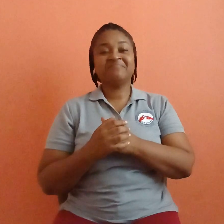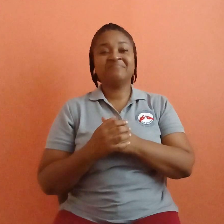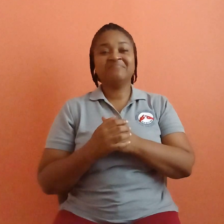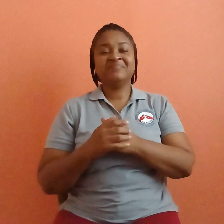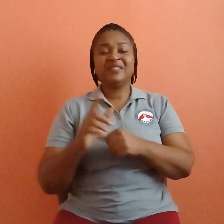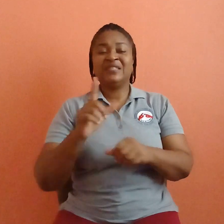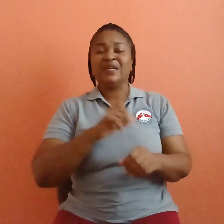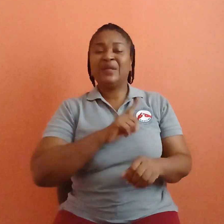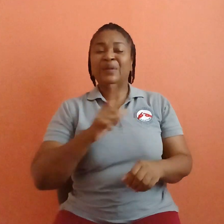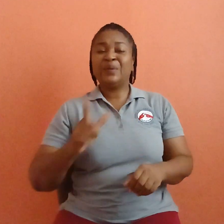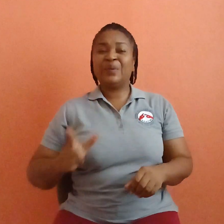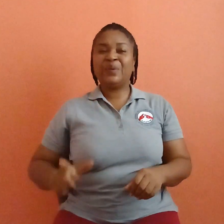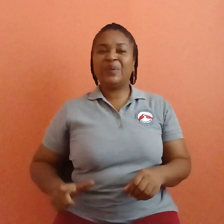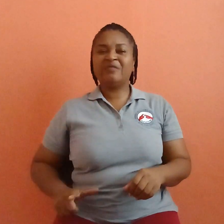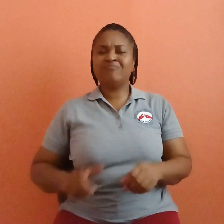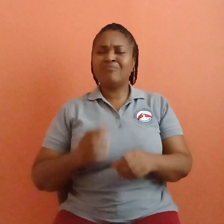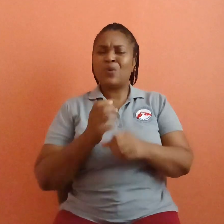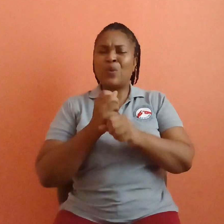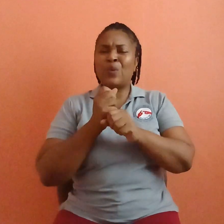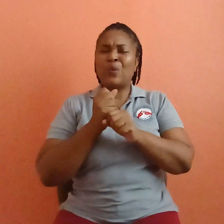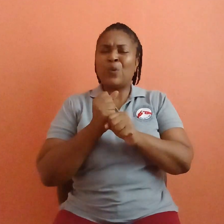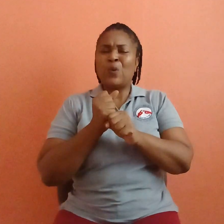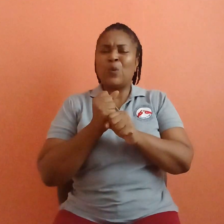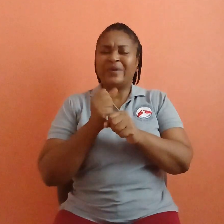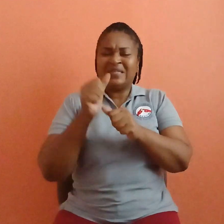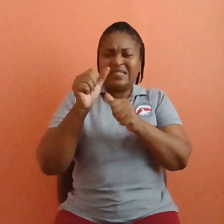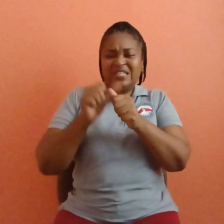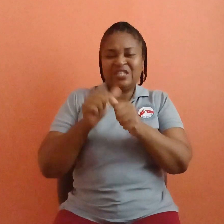Lord, hold each girl close to your heart.